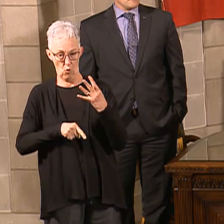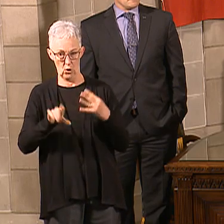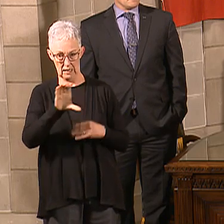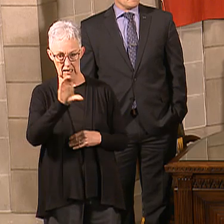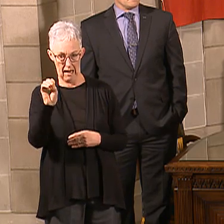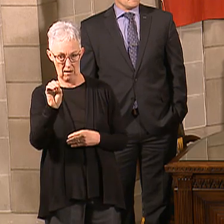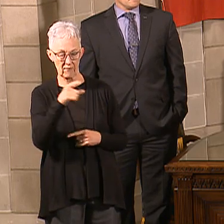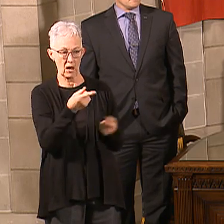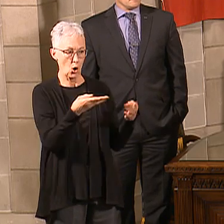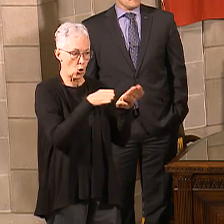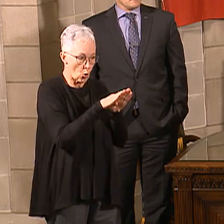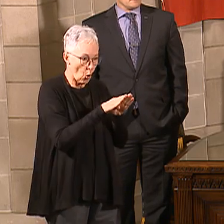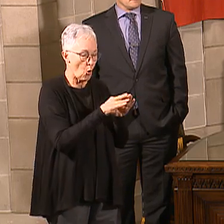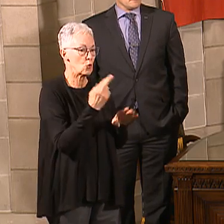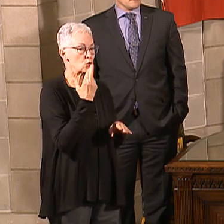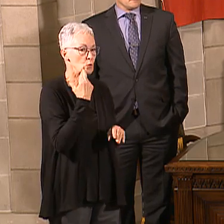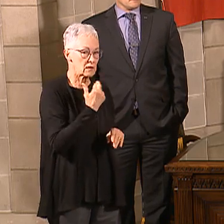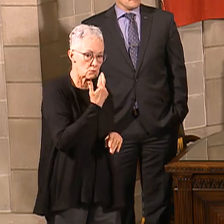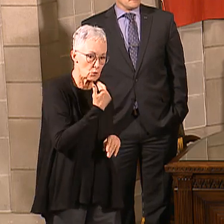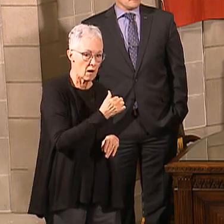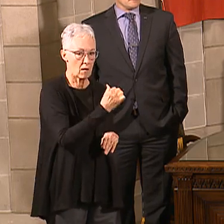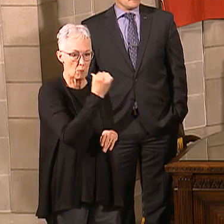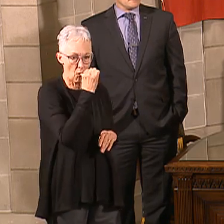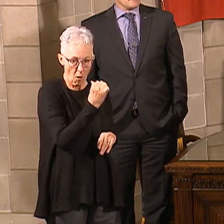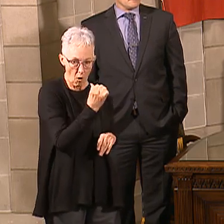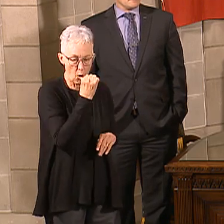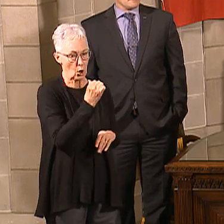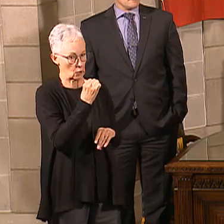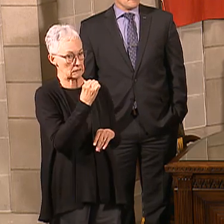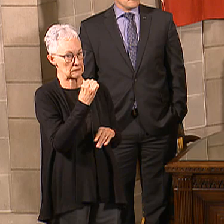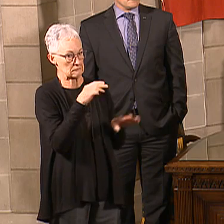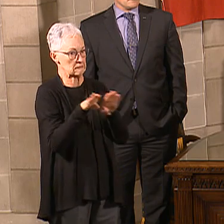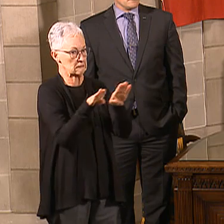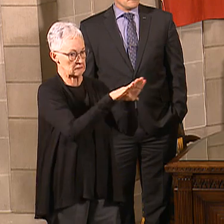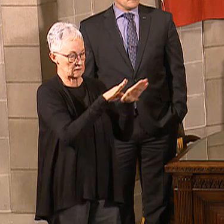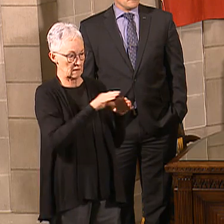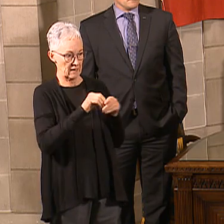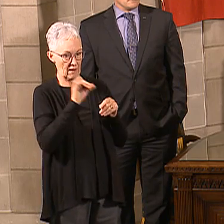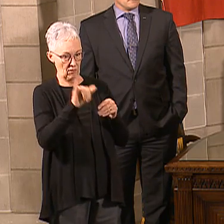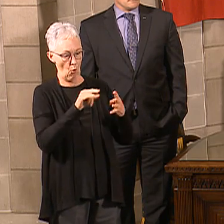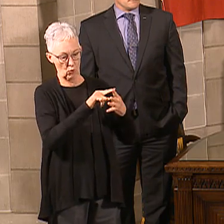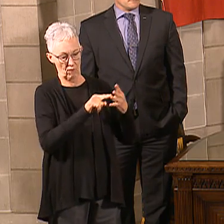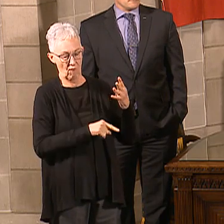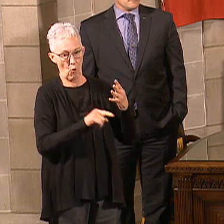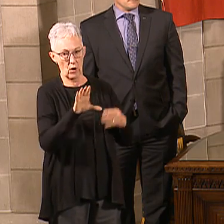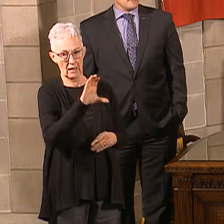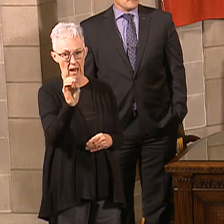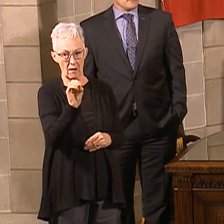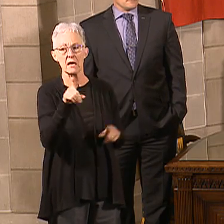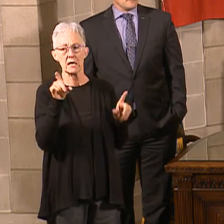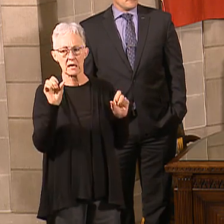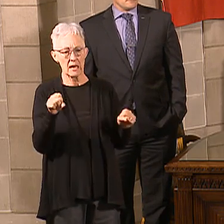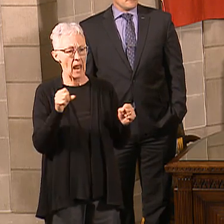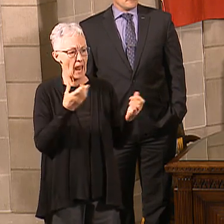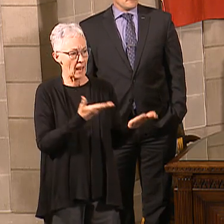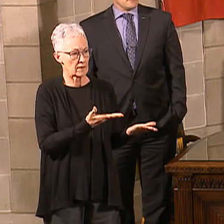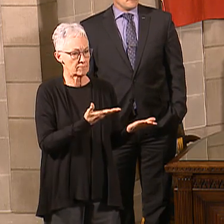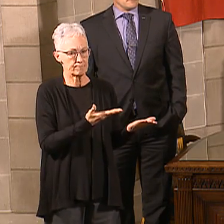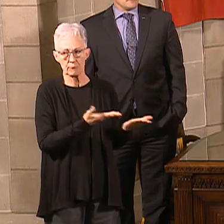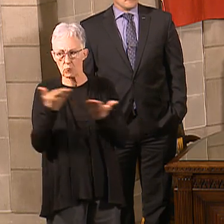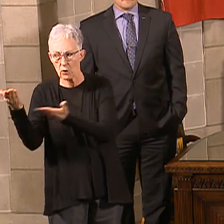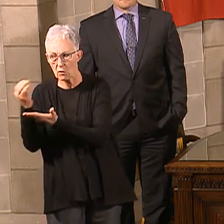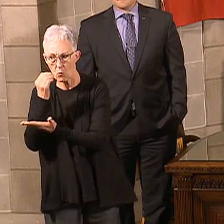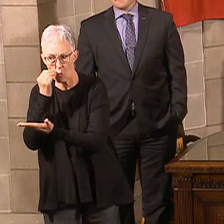dining in restaurants and in bars, closing bars, still allowing for carry-out package for bars,